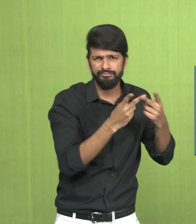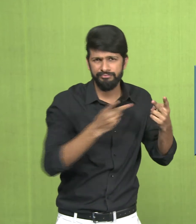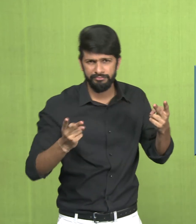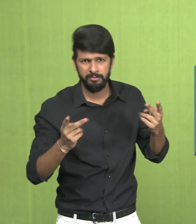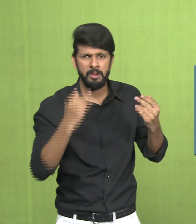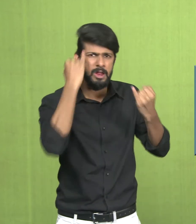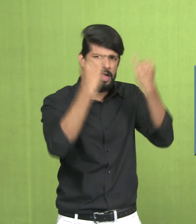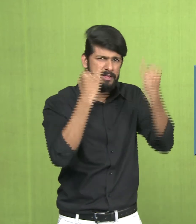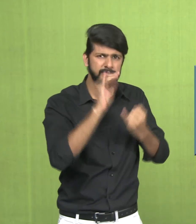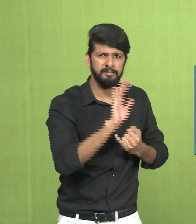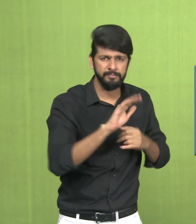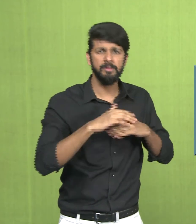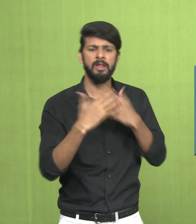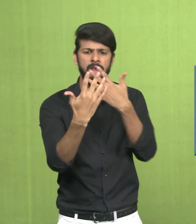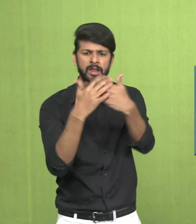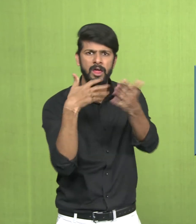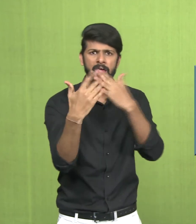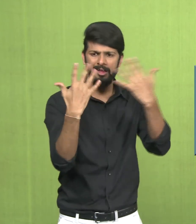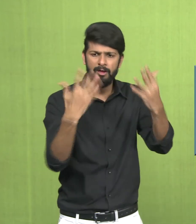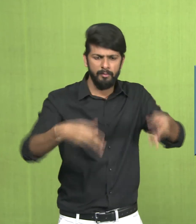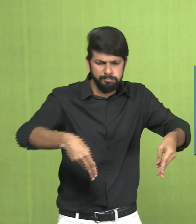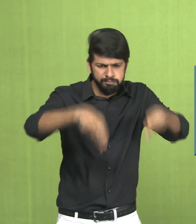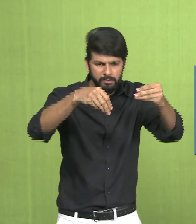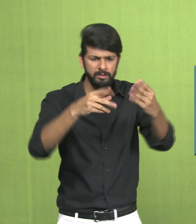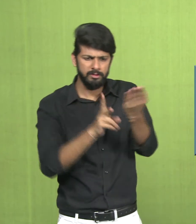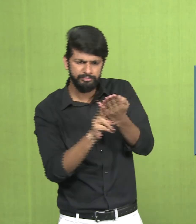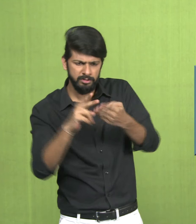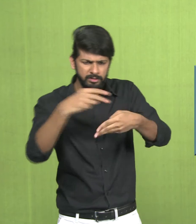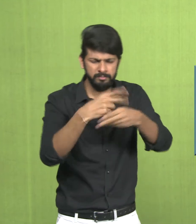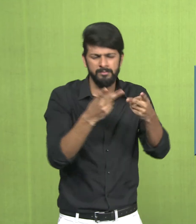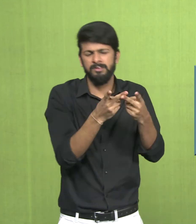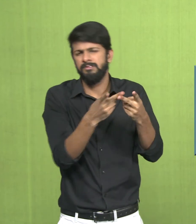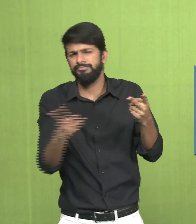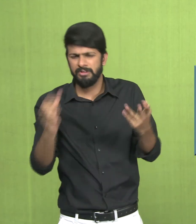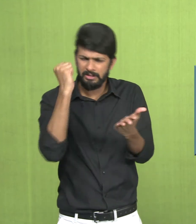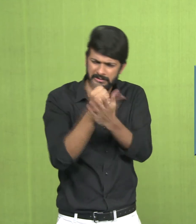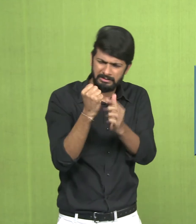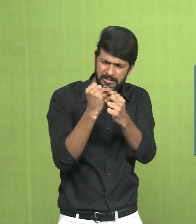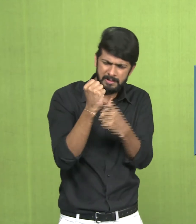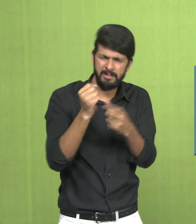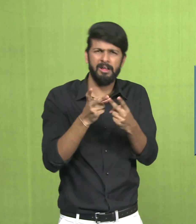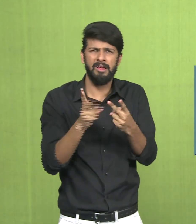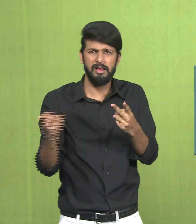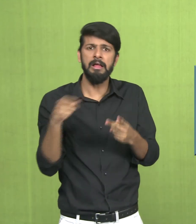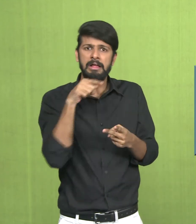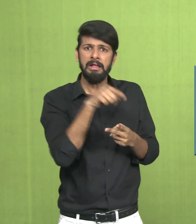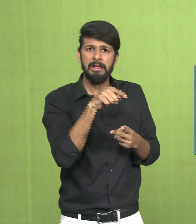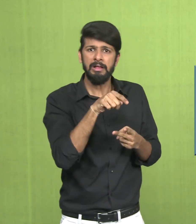craft which has been found during excavations, for example, there were